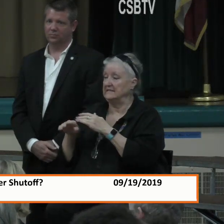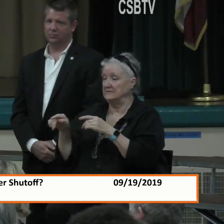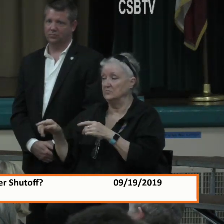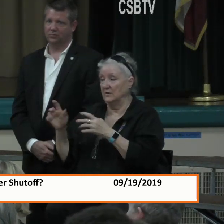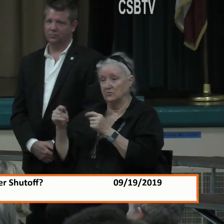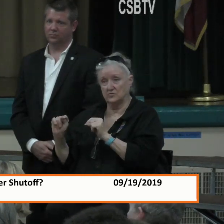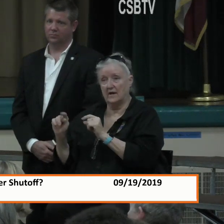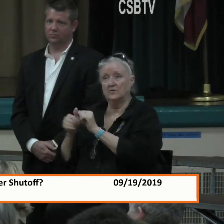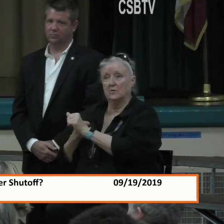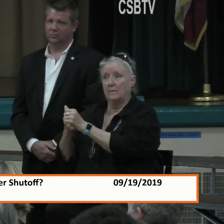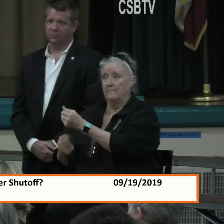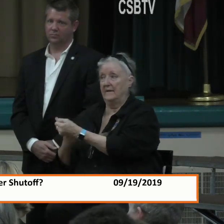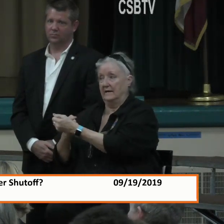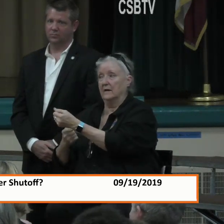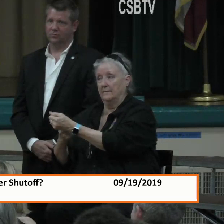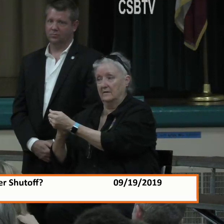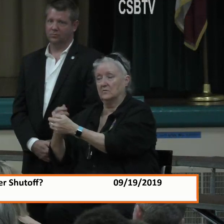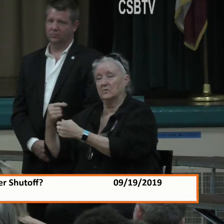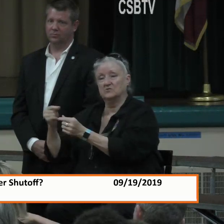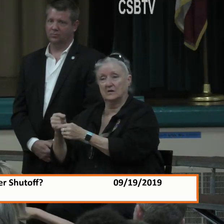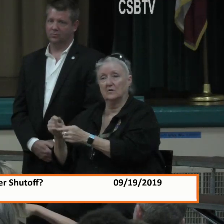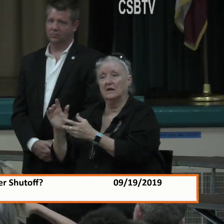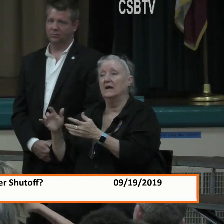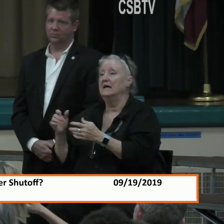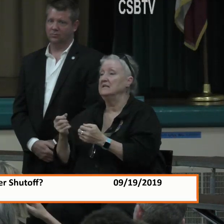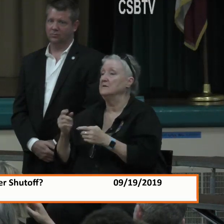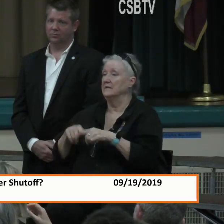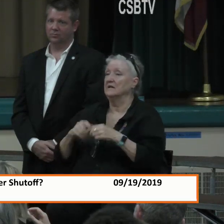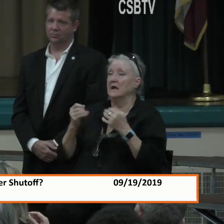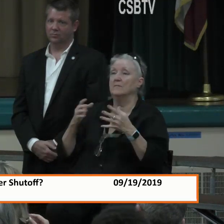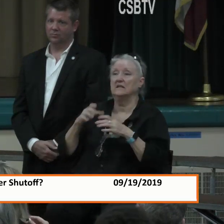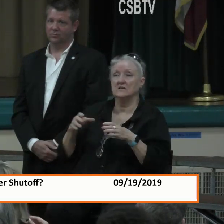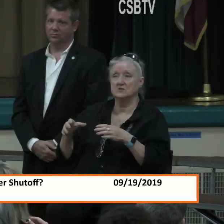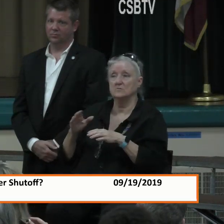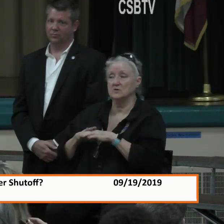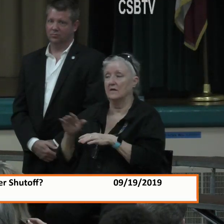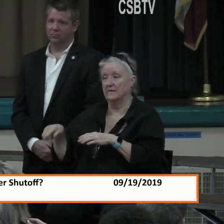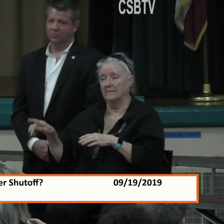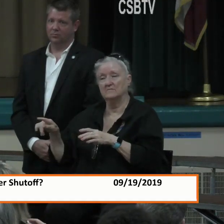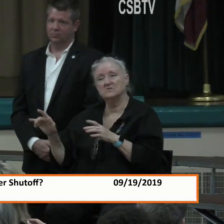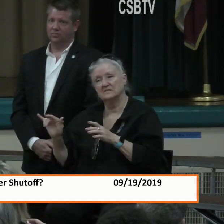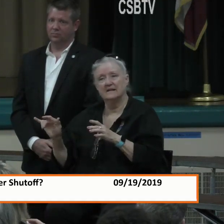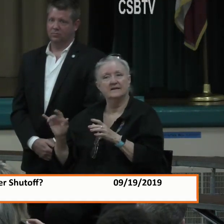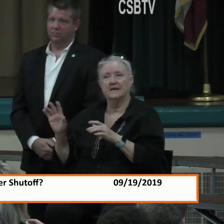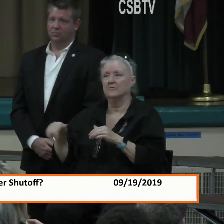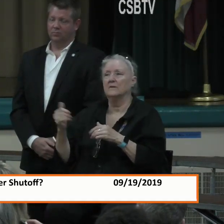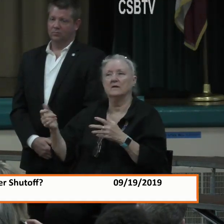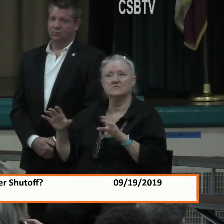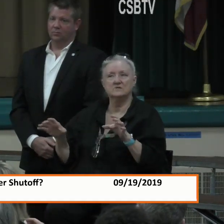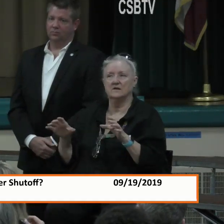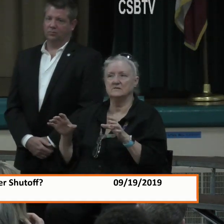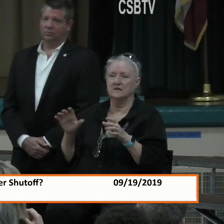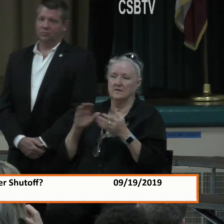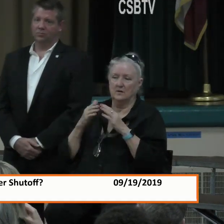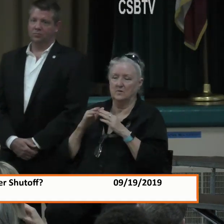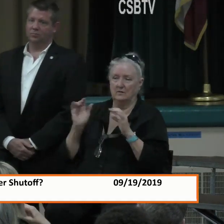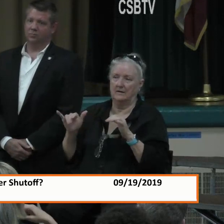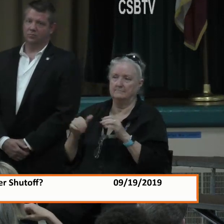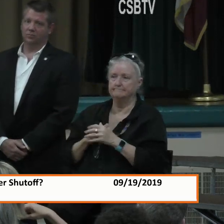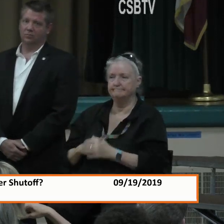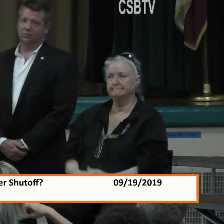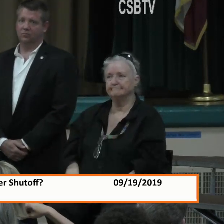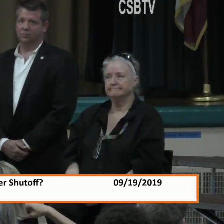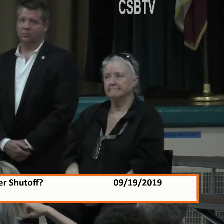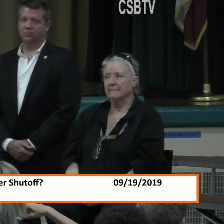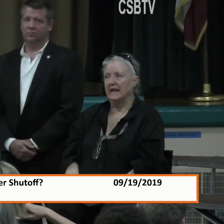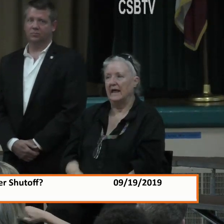will try to back them up with generator, and depending on how many customers there are on them, just like everybody else does in the community. And